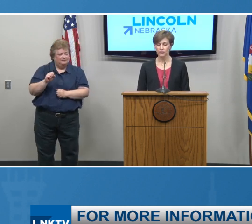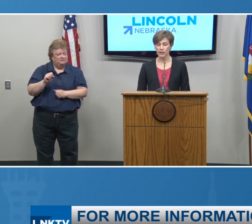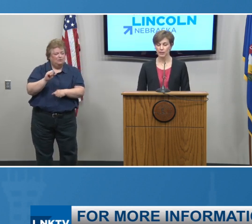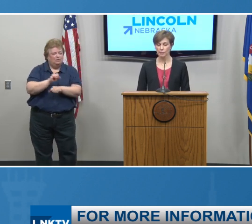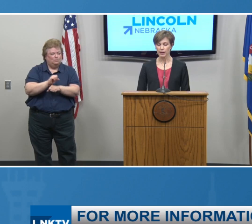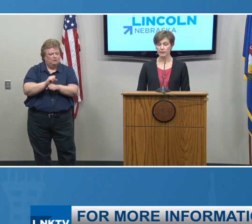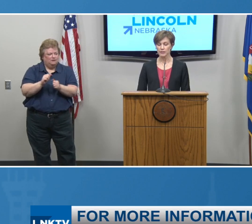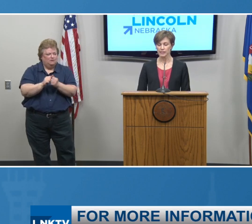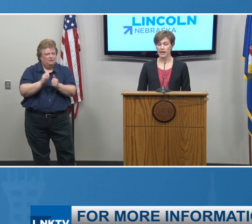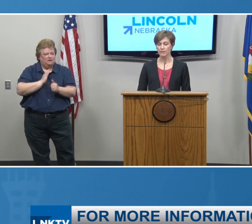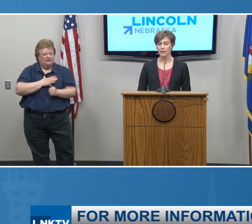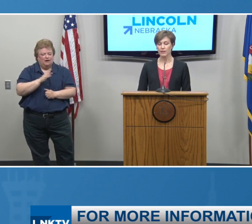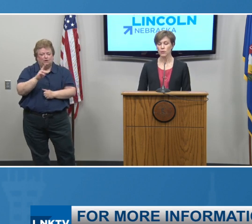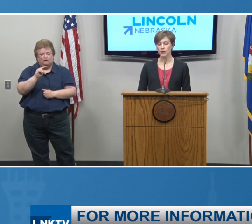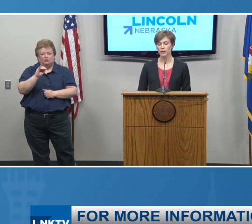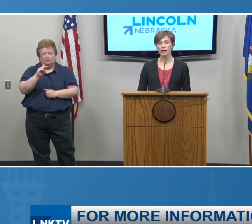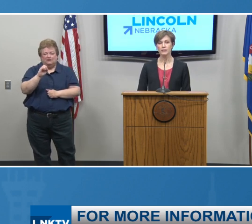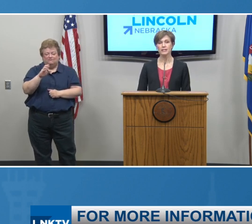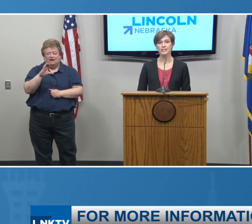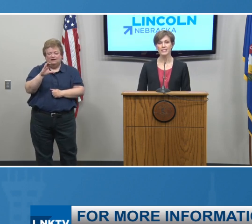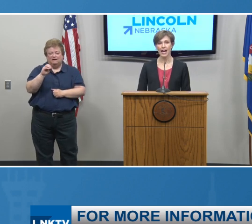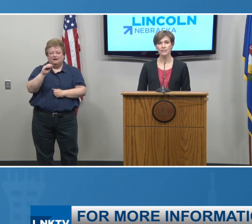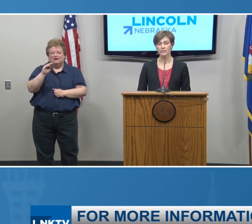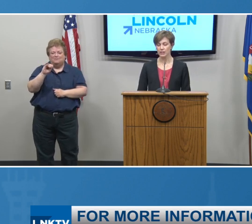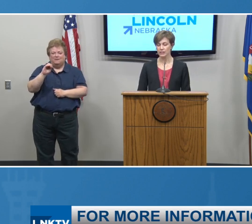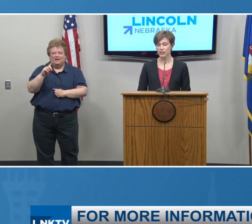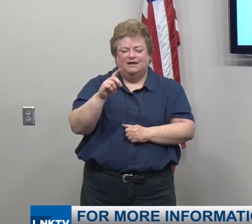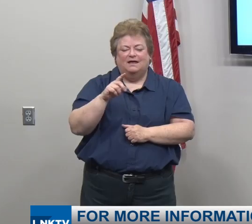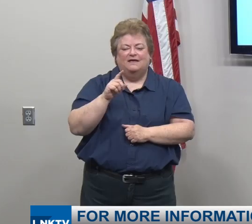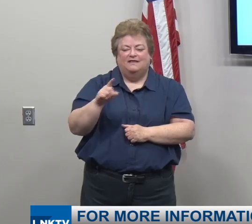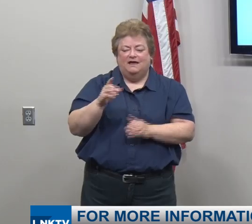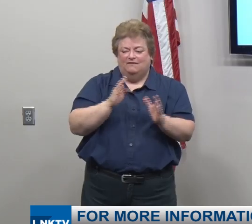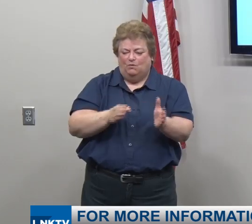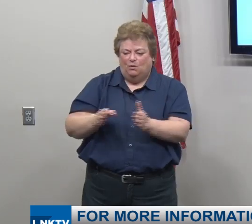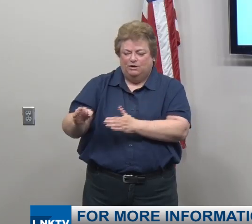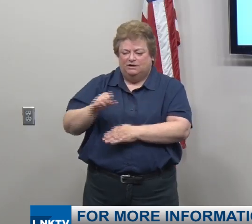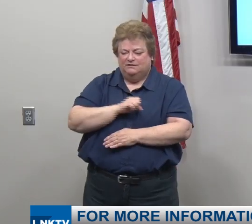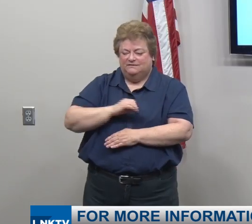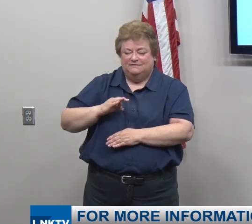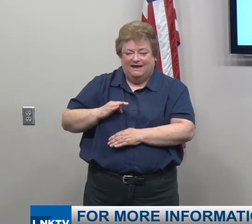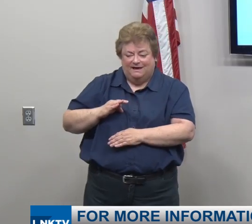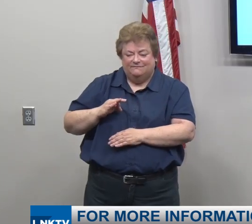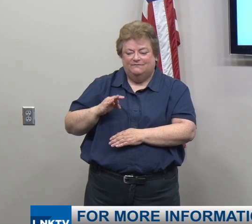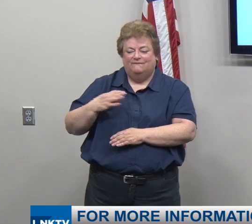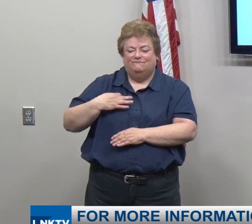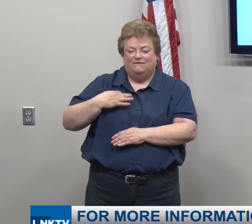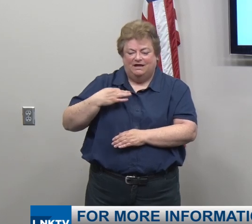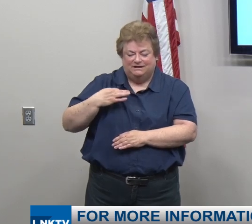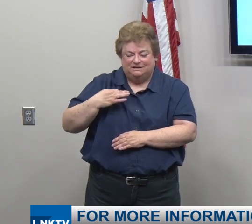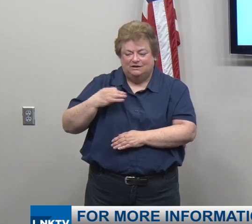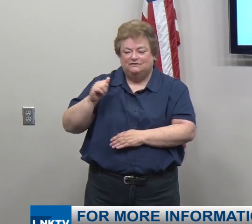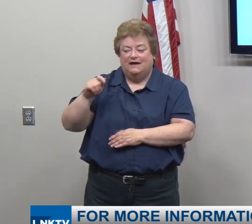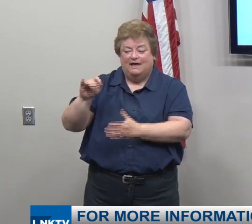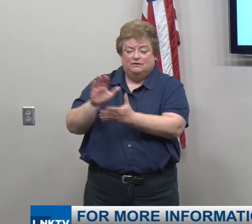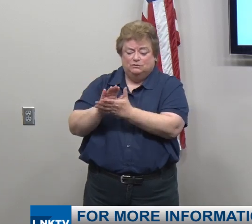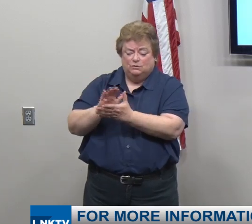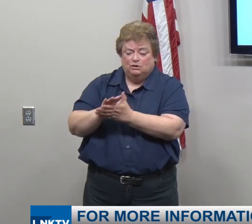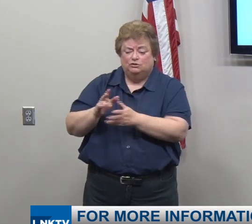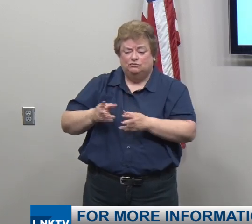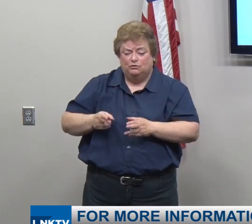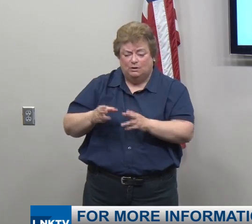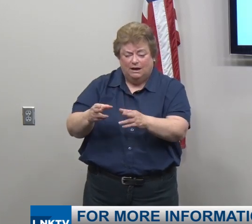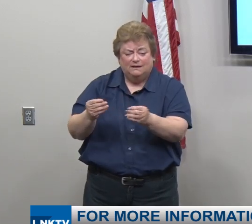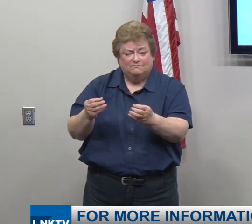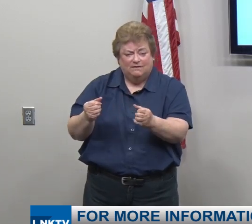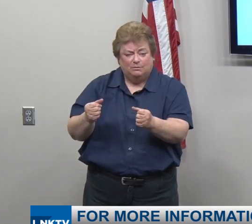with our Unified Command staff, and they've organized staff volunteers at schools to cut material